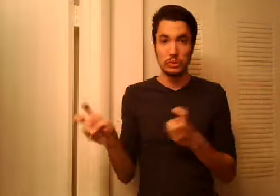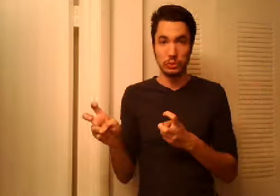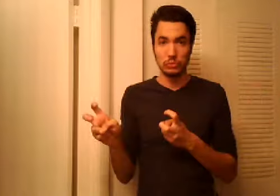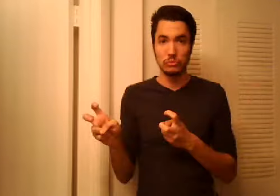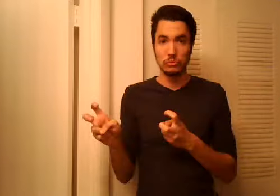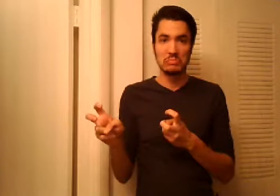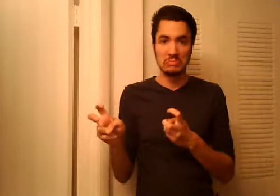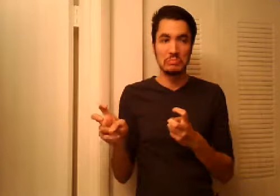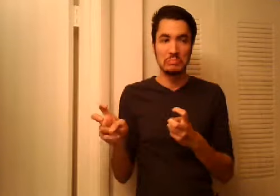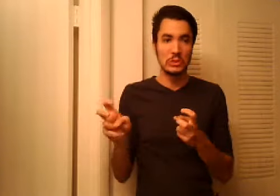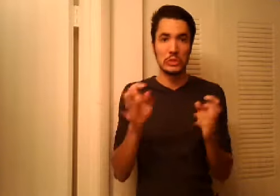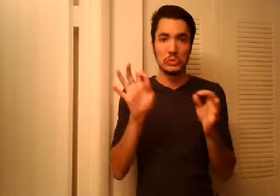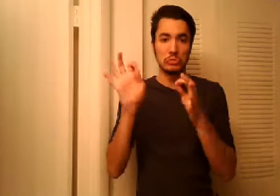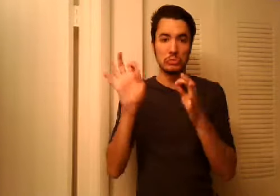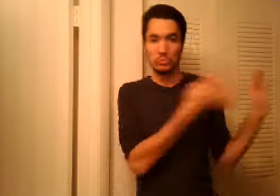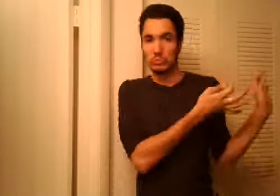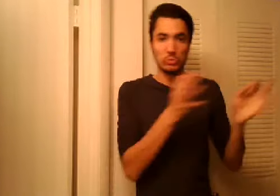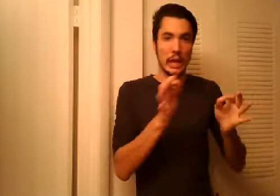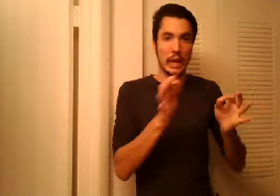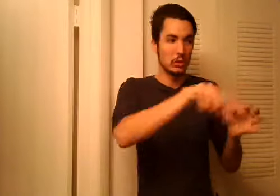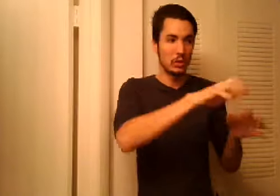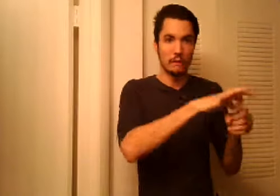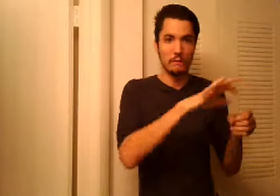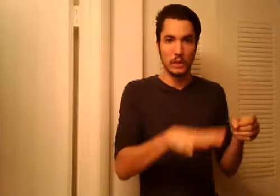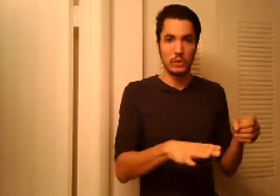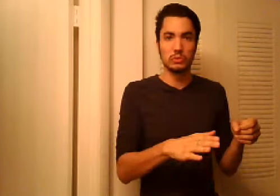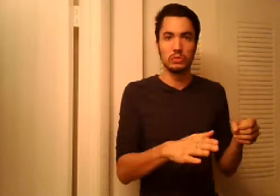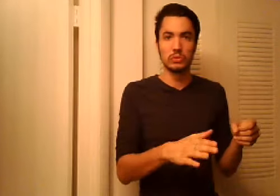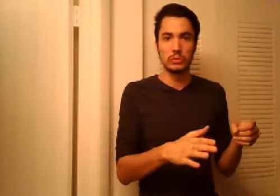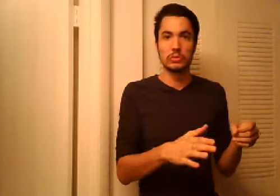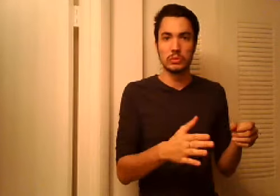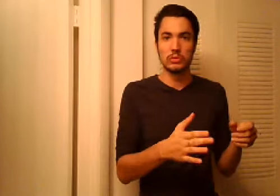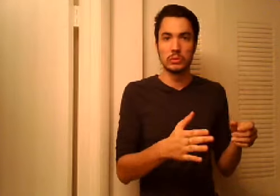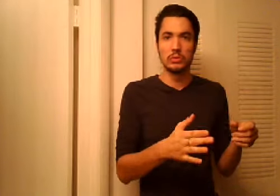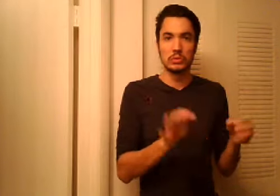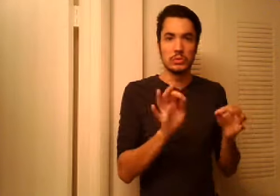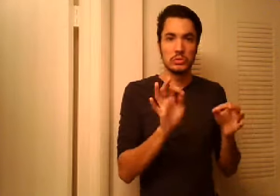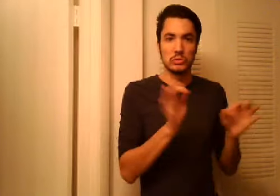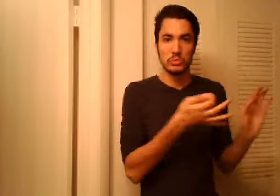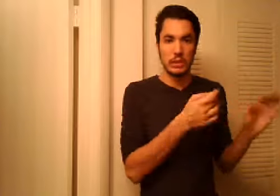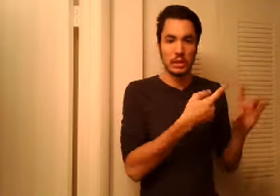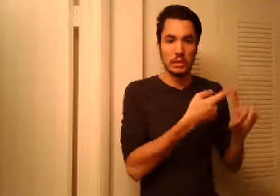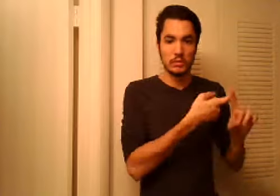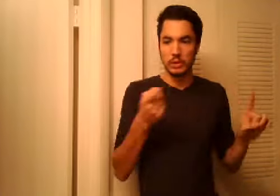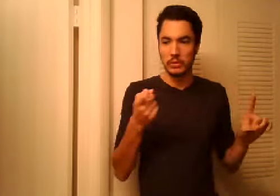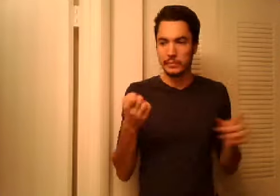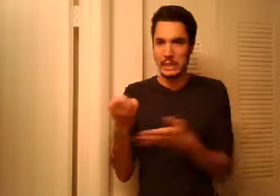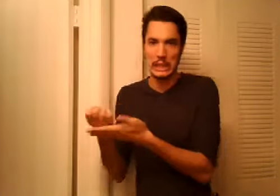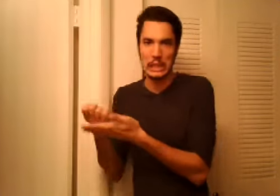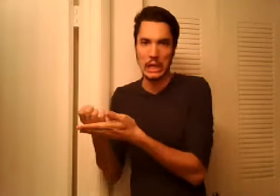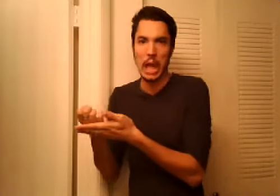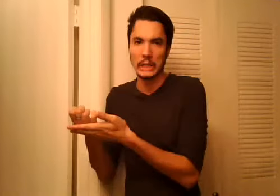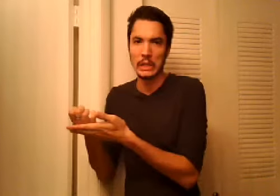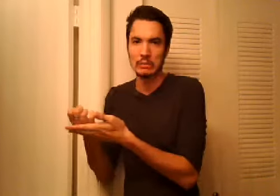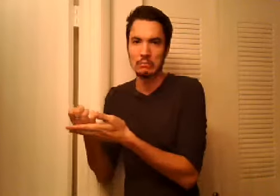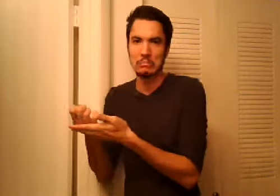Kansas voters from recognizing what their real, objective economic interests. Right? So for